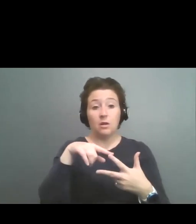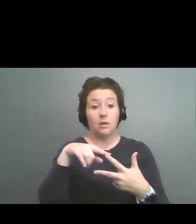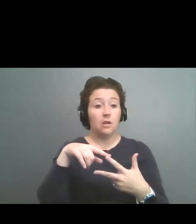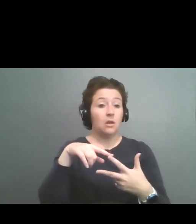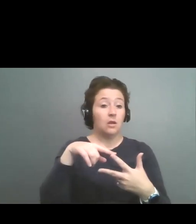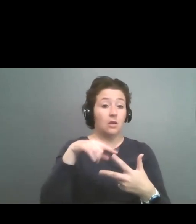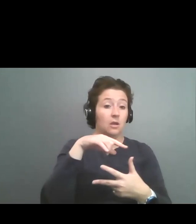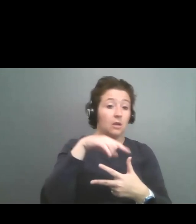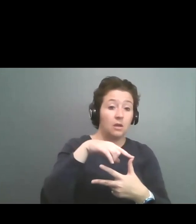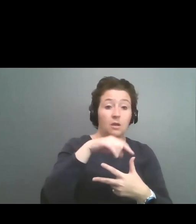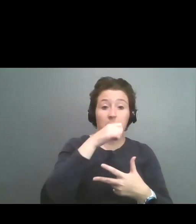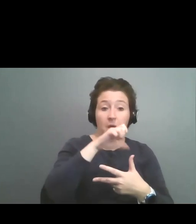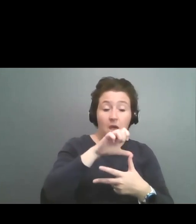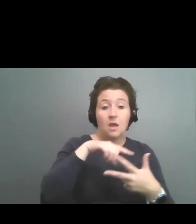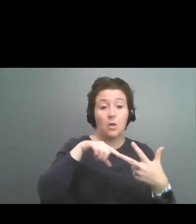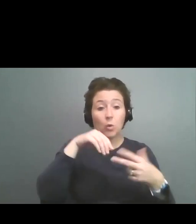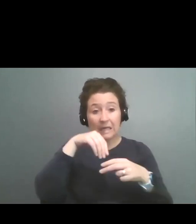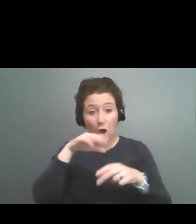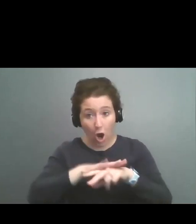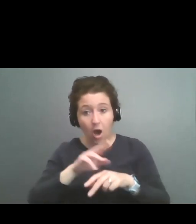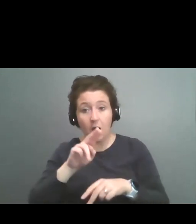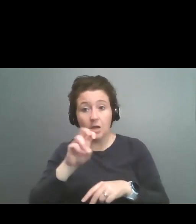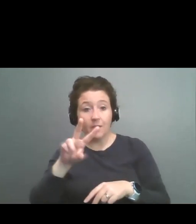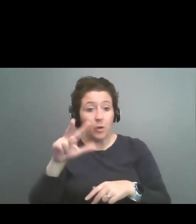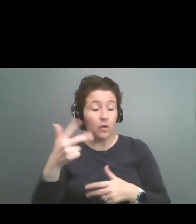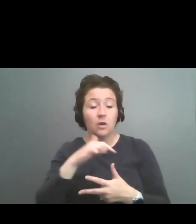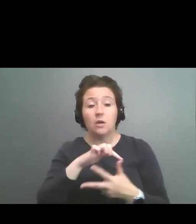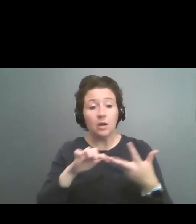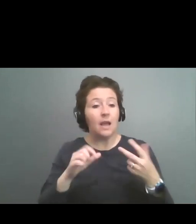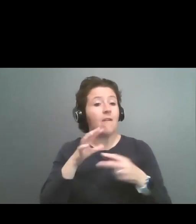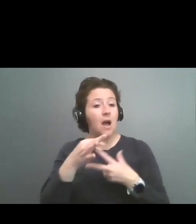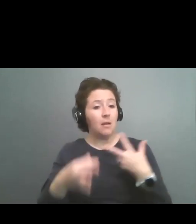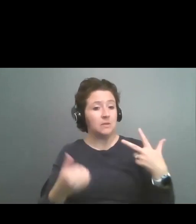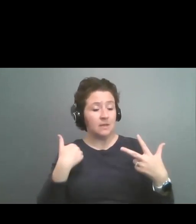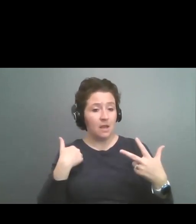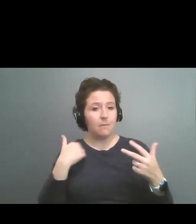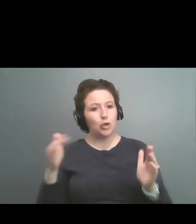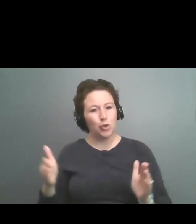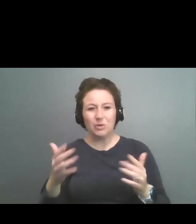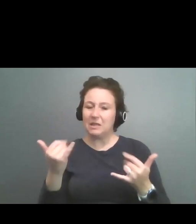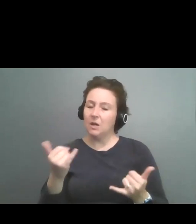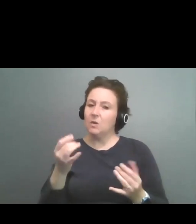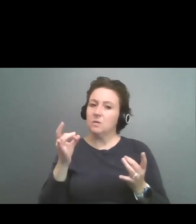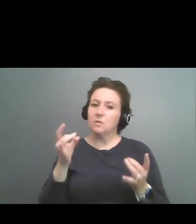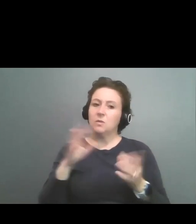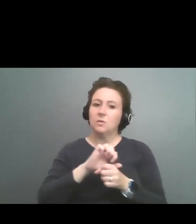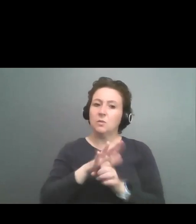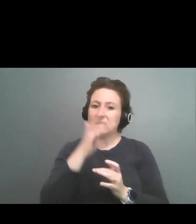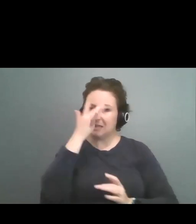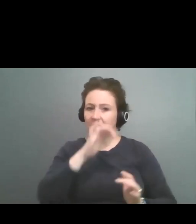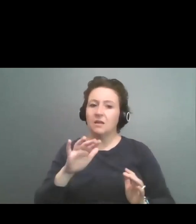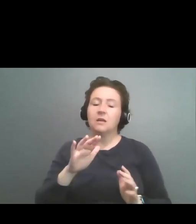site, or on in their precinct on Election Day. But of course, encouraging them in these trying and difficult times to do an